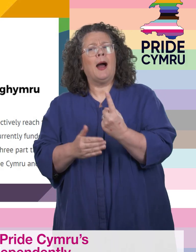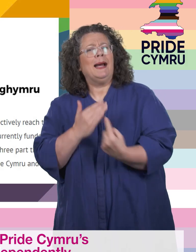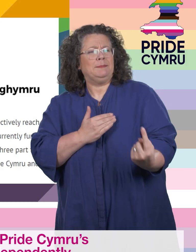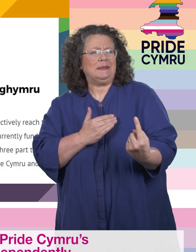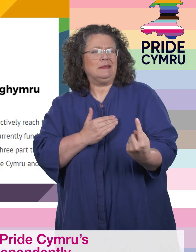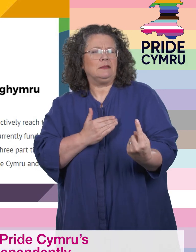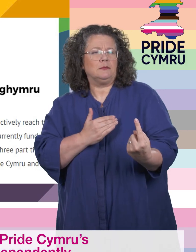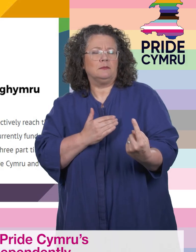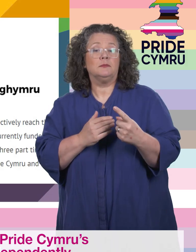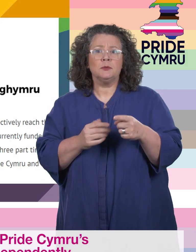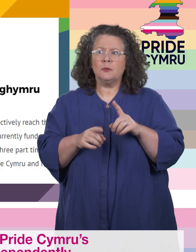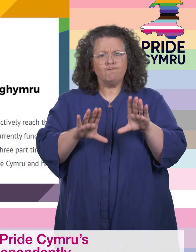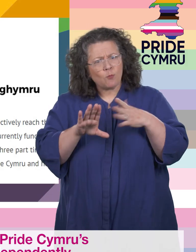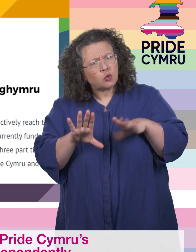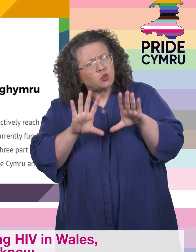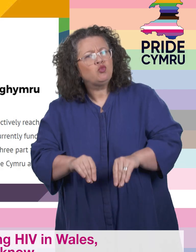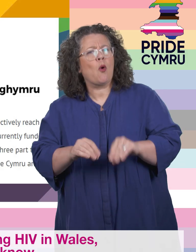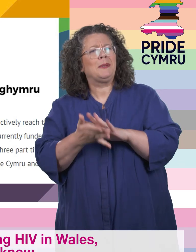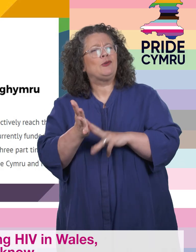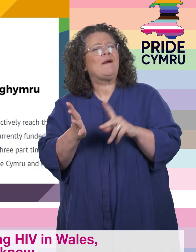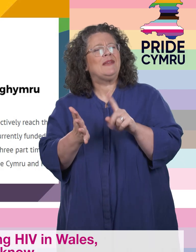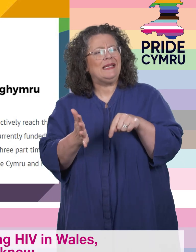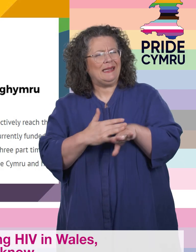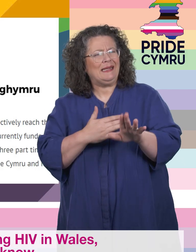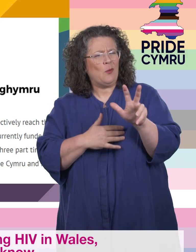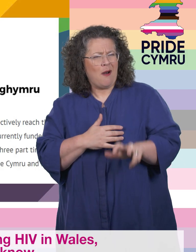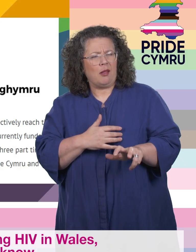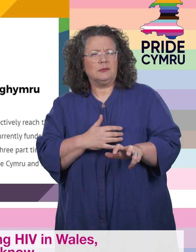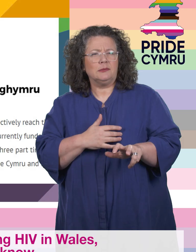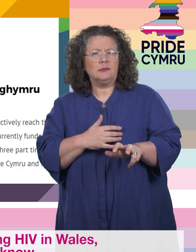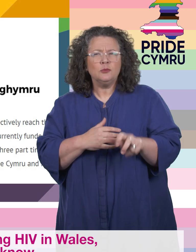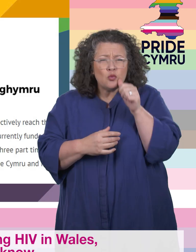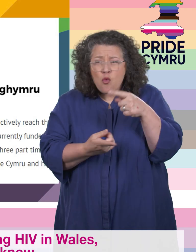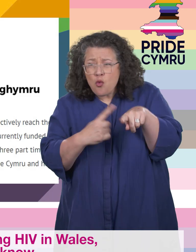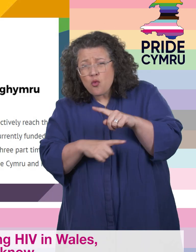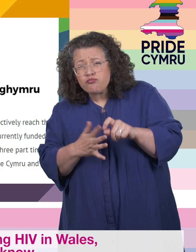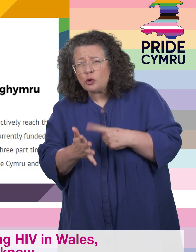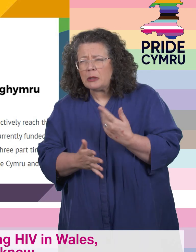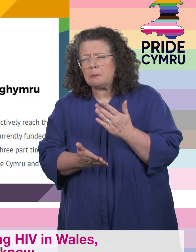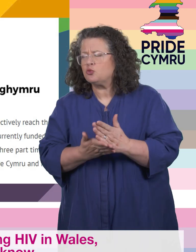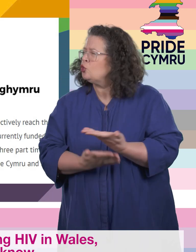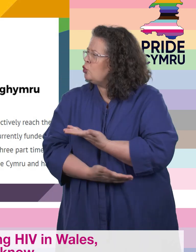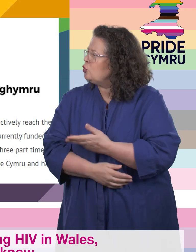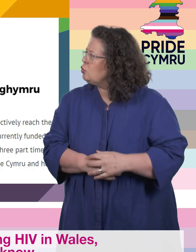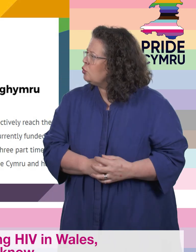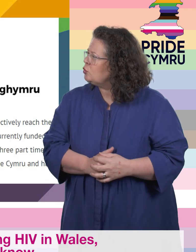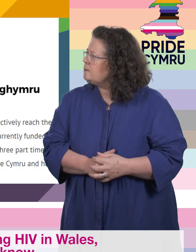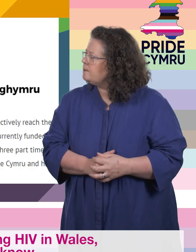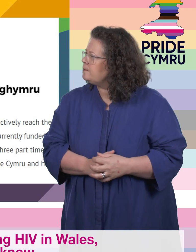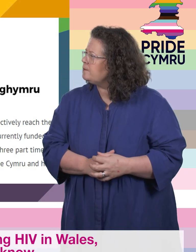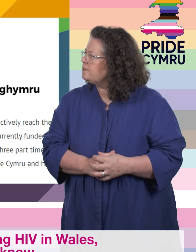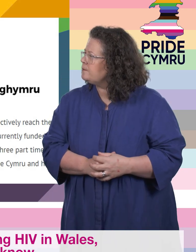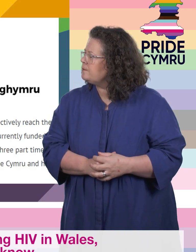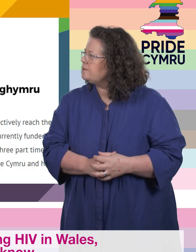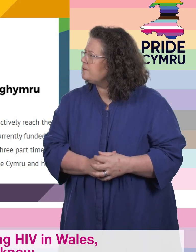and operates independently, which is looking towards ending HIV in Wales. I'm sure most of you know